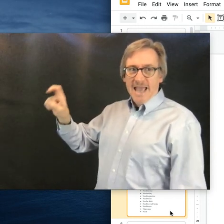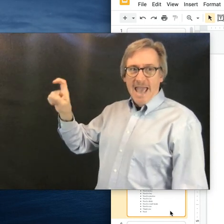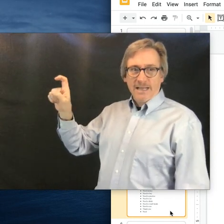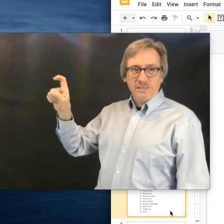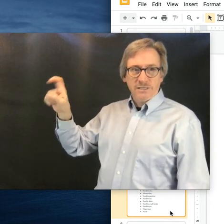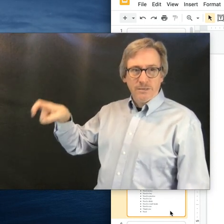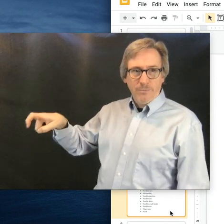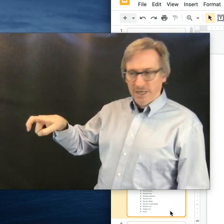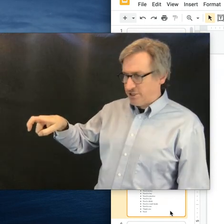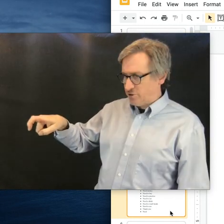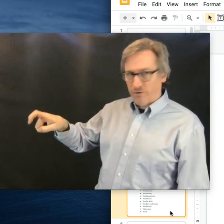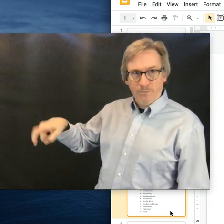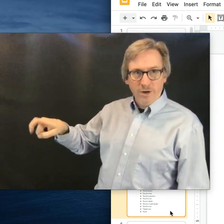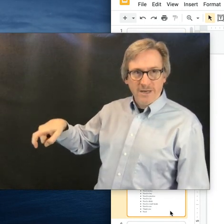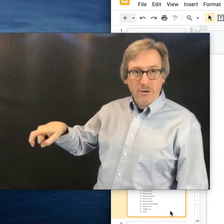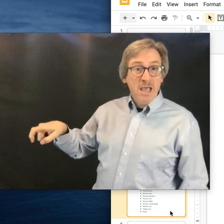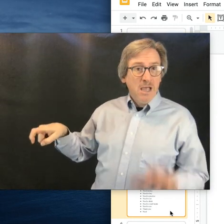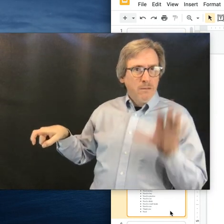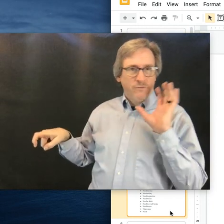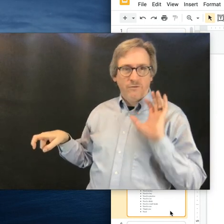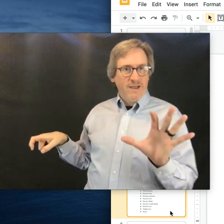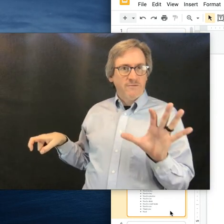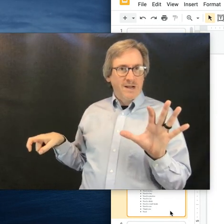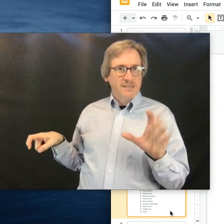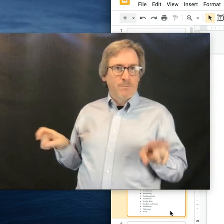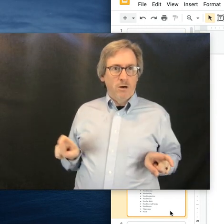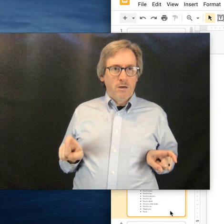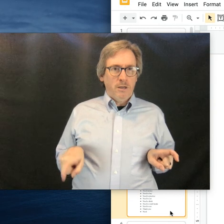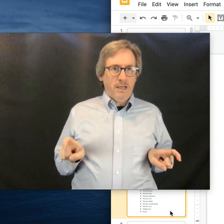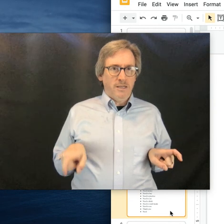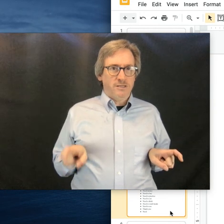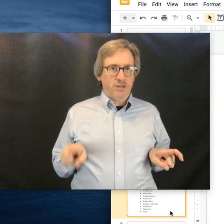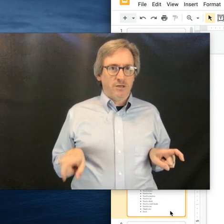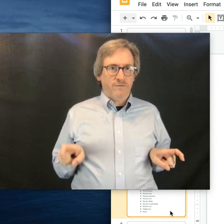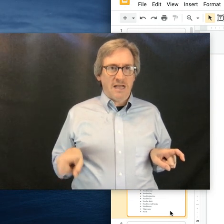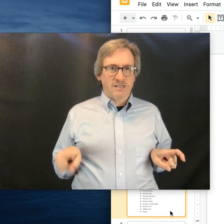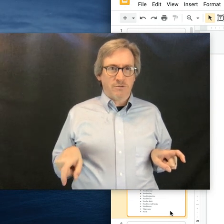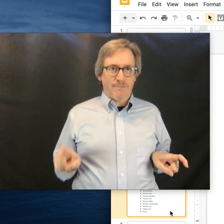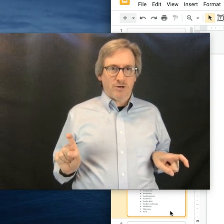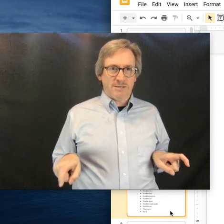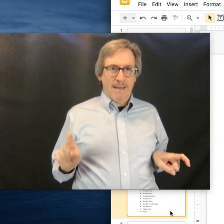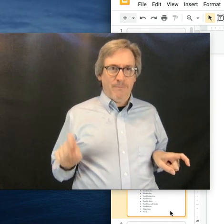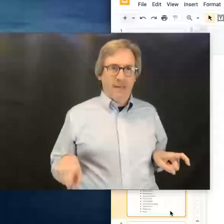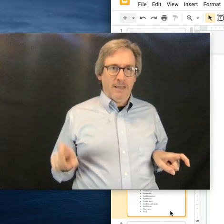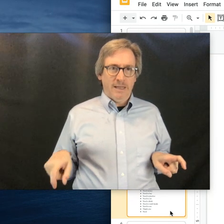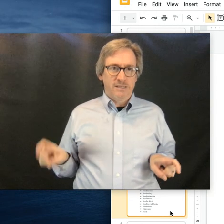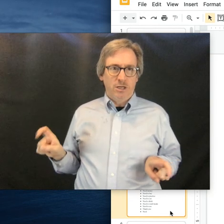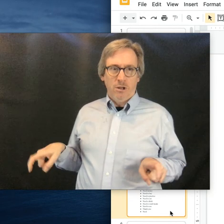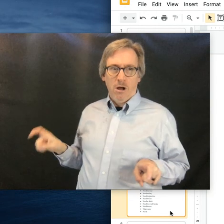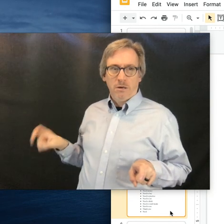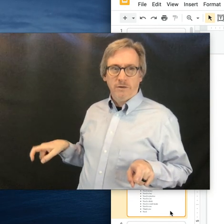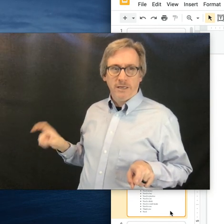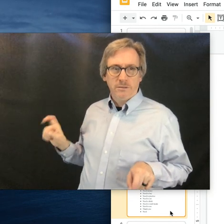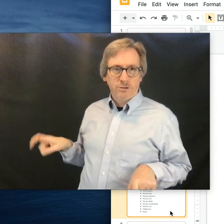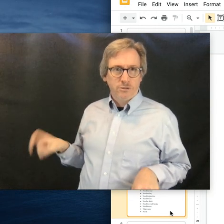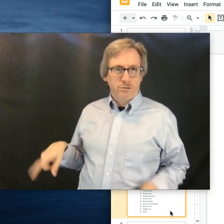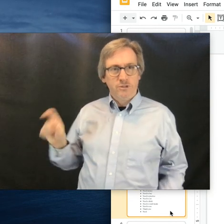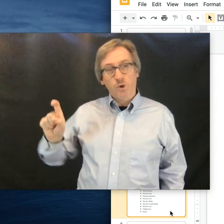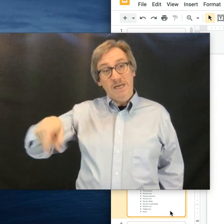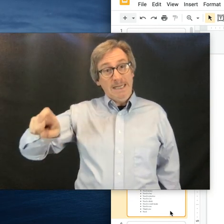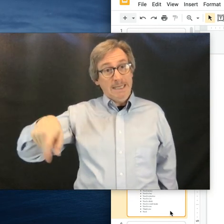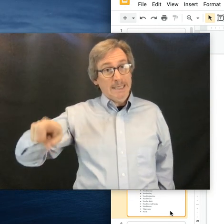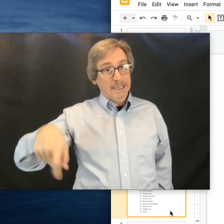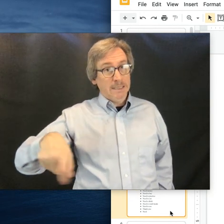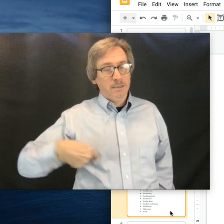It's the X, but it's sort of pointing down. If you're a fan of Jurassic Park, it's the velociraptor tapping its claw, right?